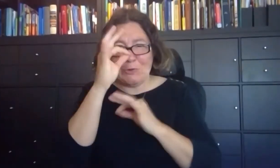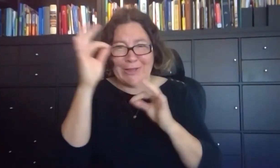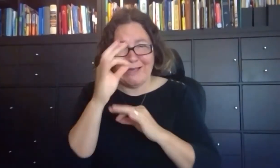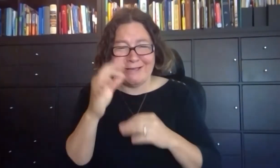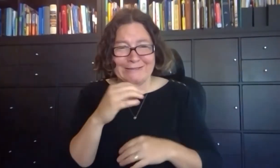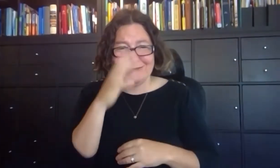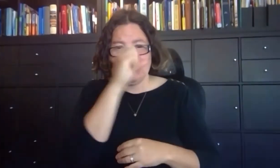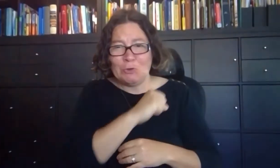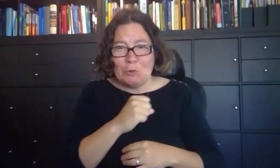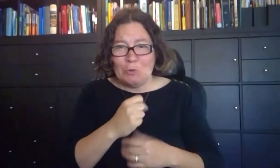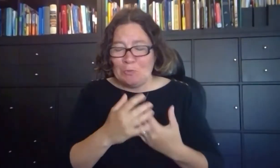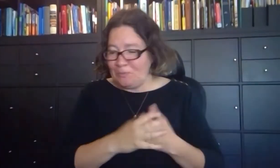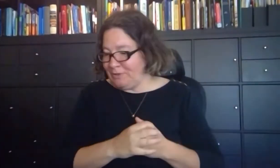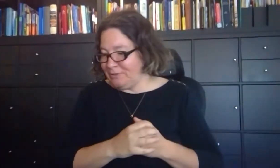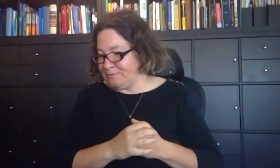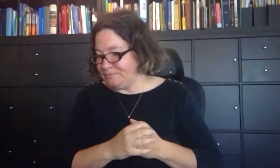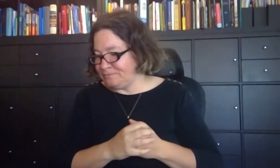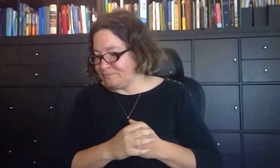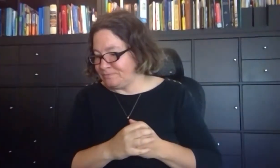But their assumptions are